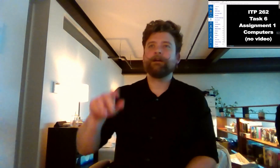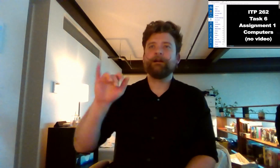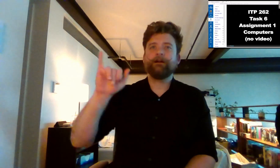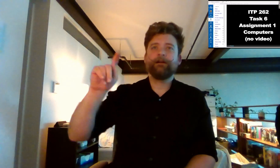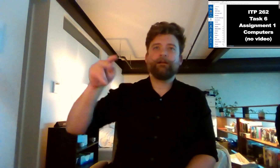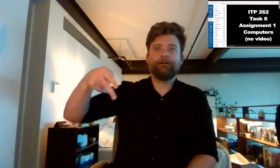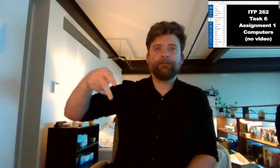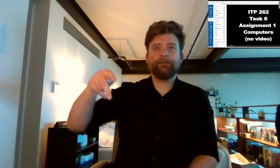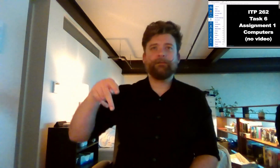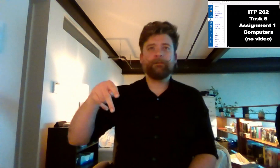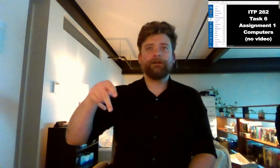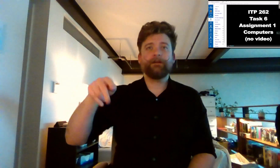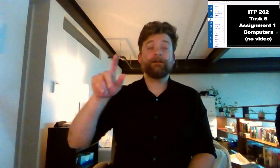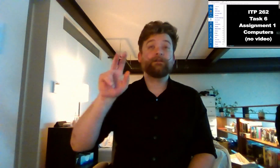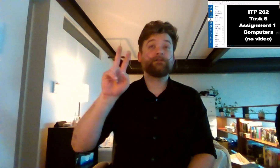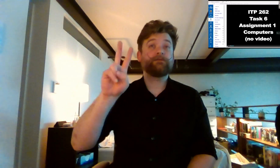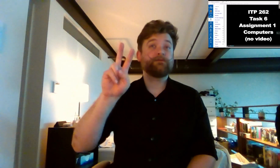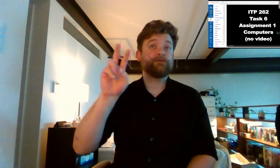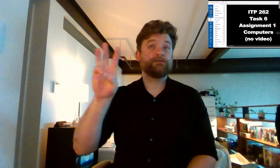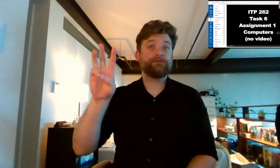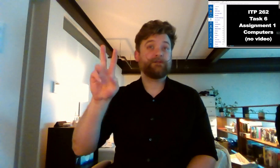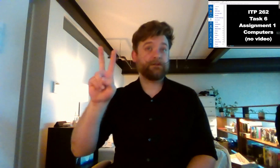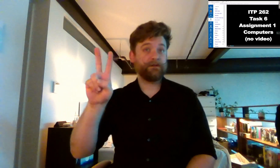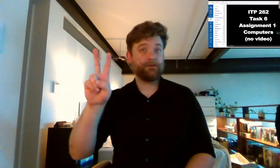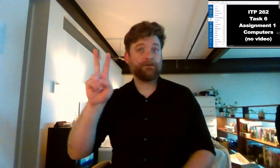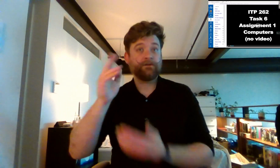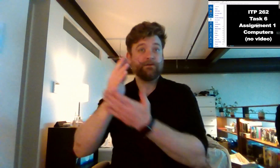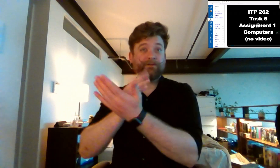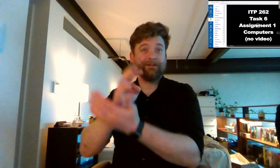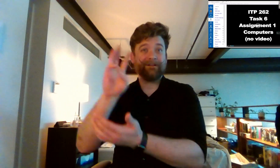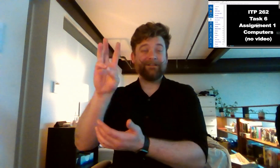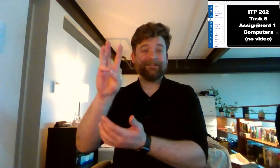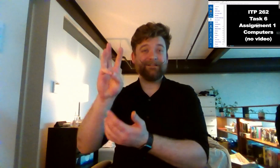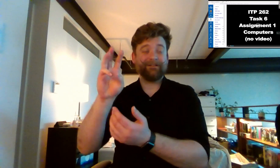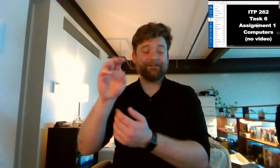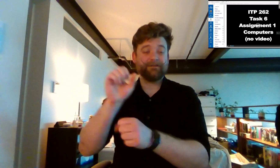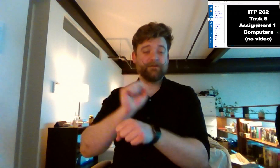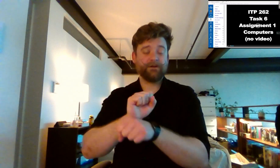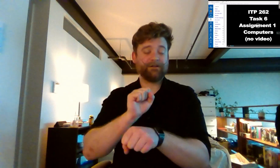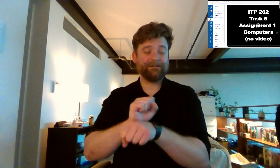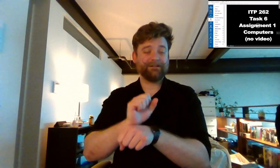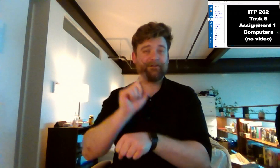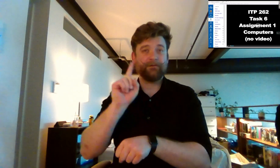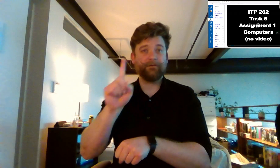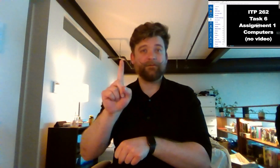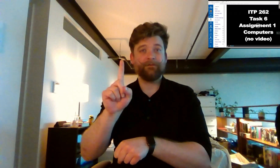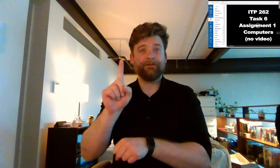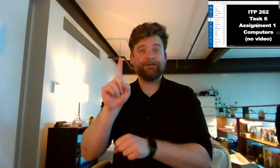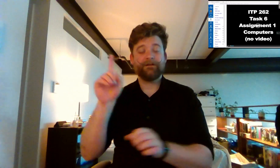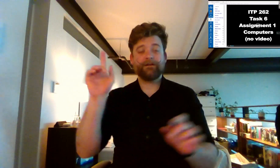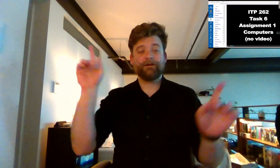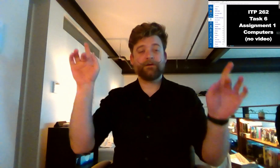Computers. Okay. Can you hear it, Mandy? Okay, good to go, Elena. You want more?